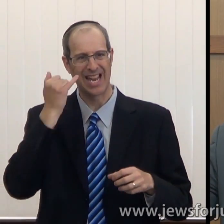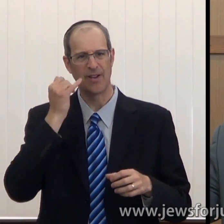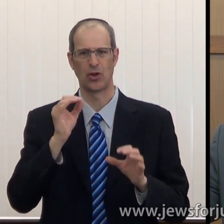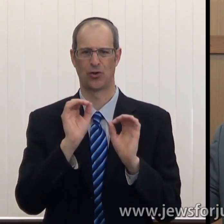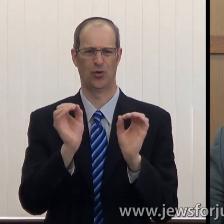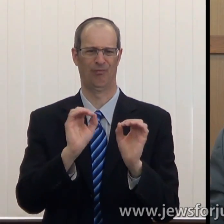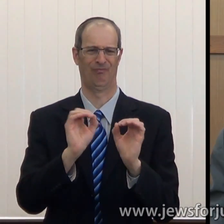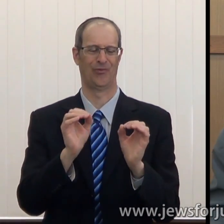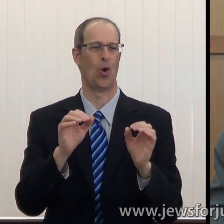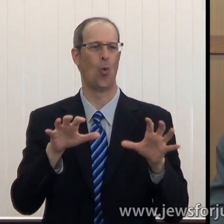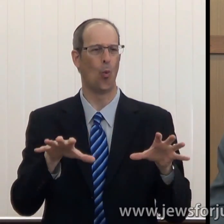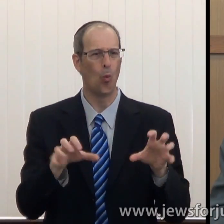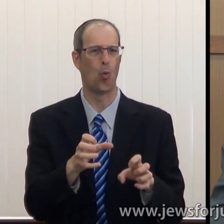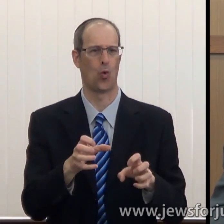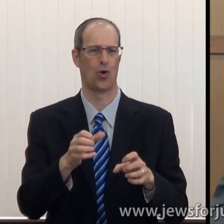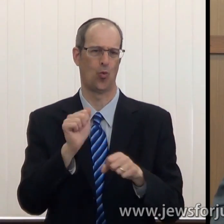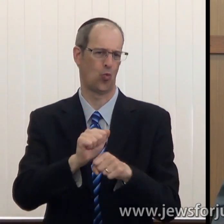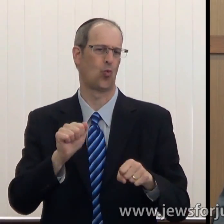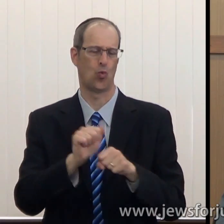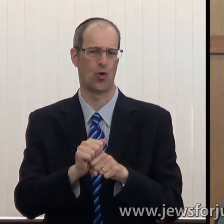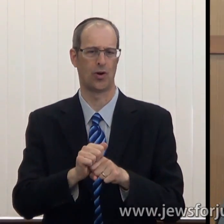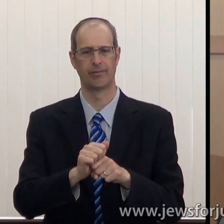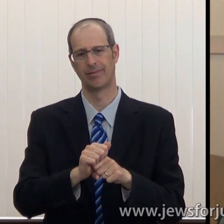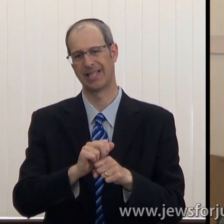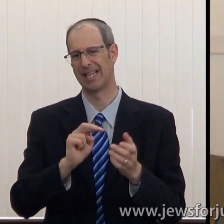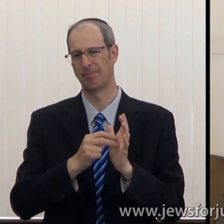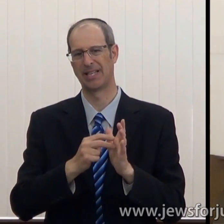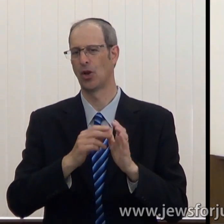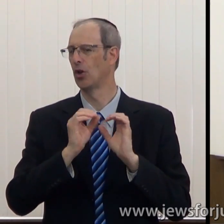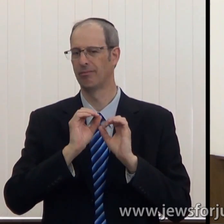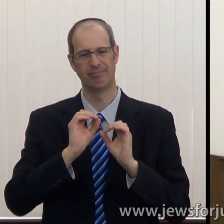all, we don't really get that much pleasure.